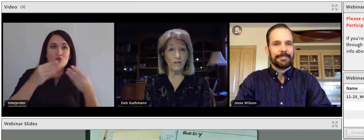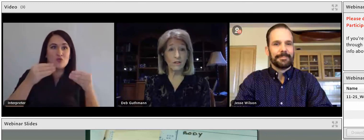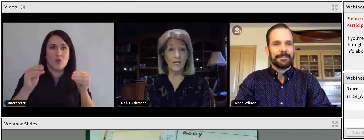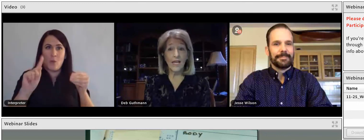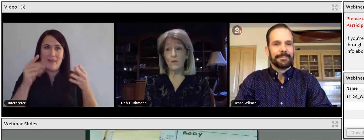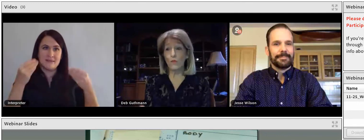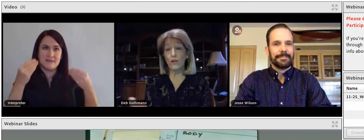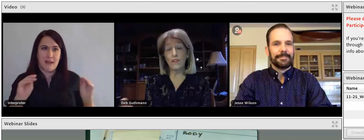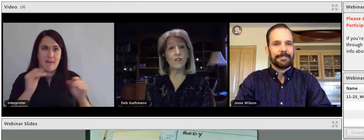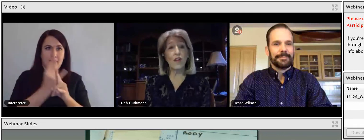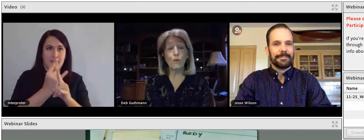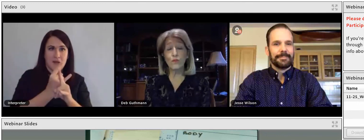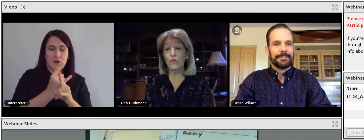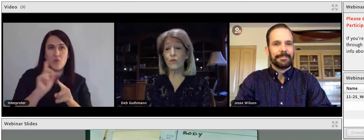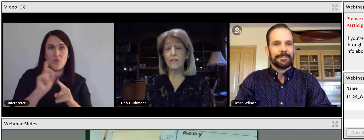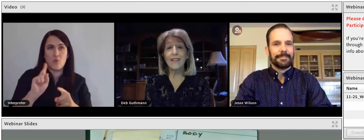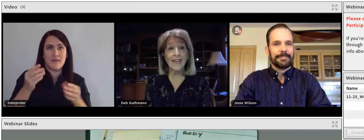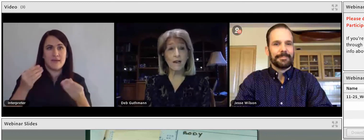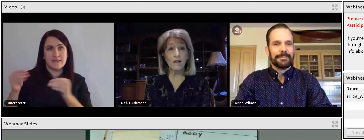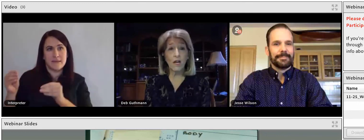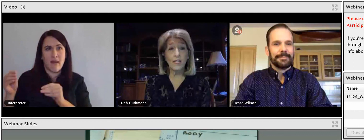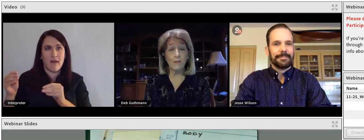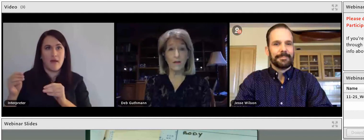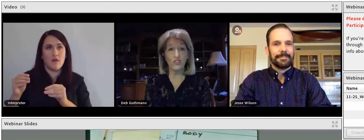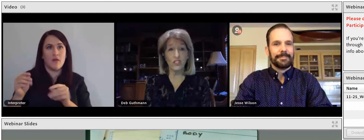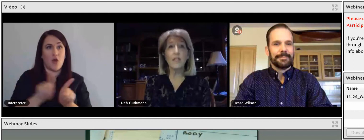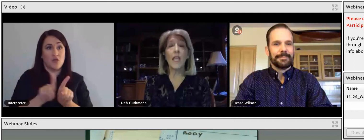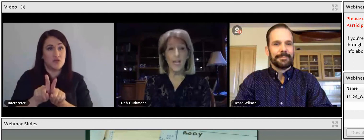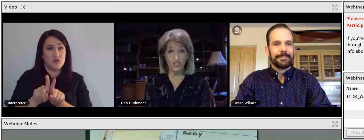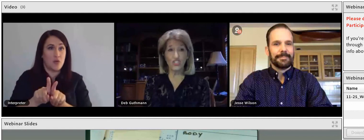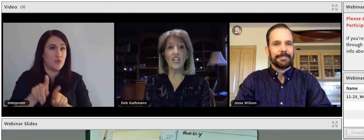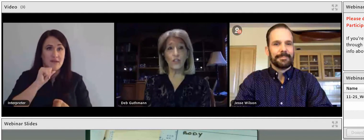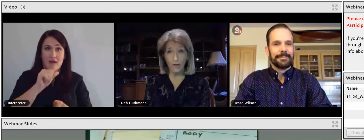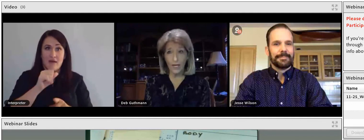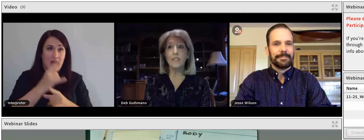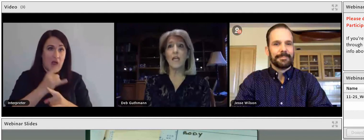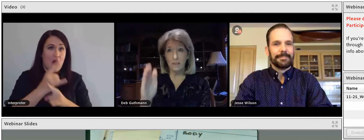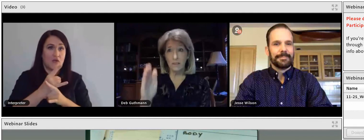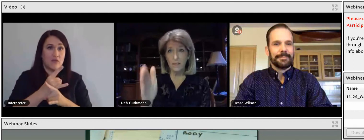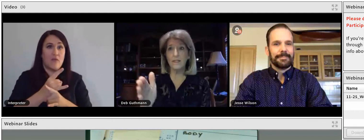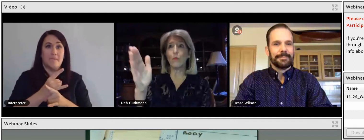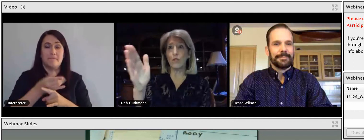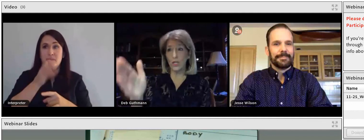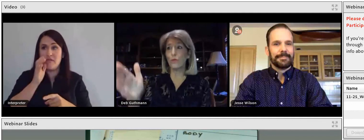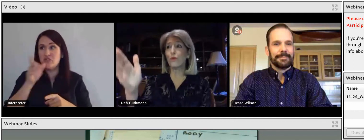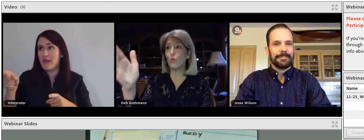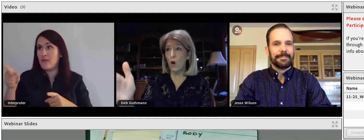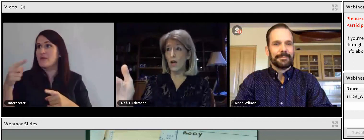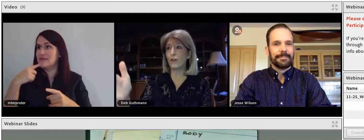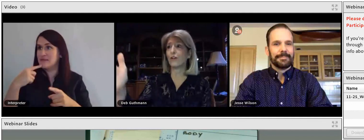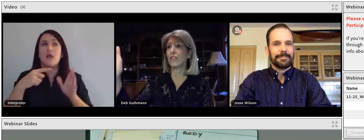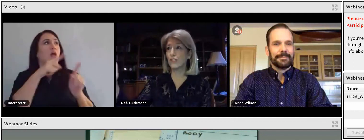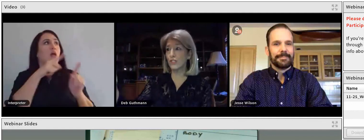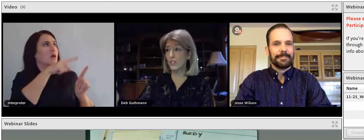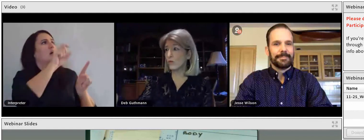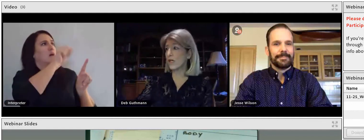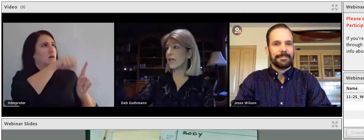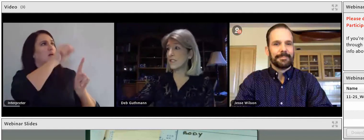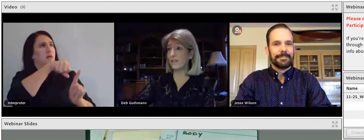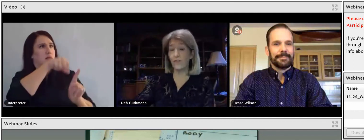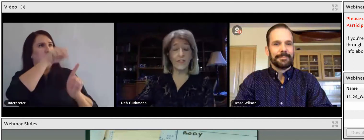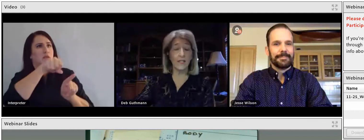sold liquor and where they sold non-alcoholic beverages and shake their head yes as they would go through water